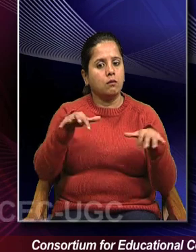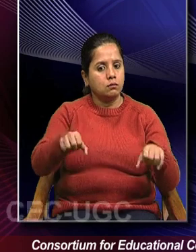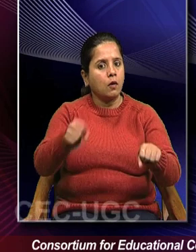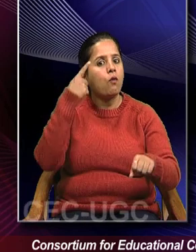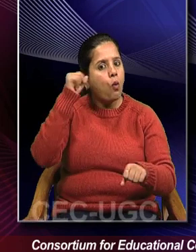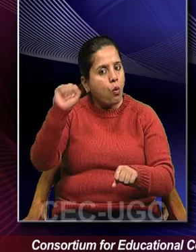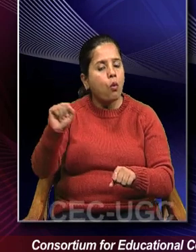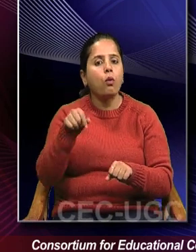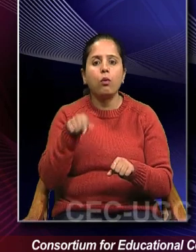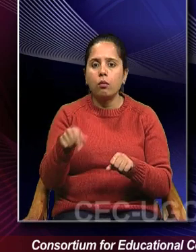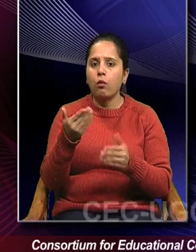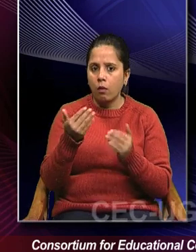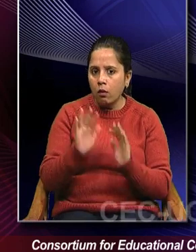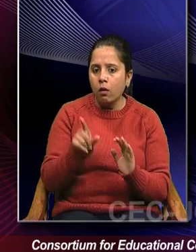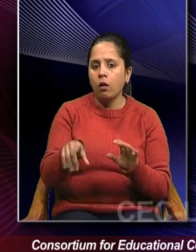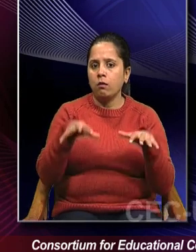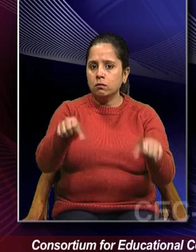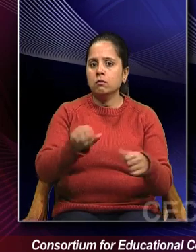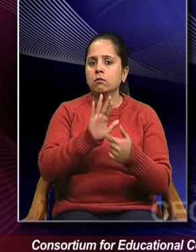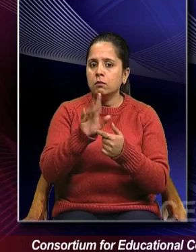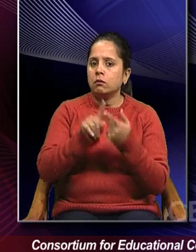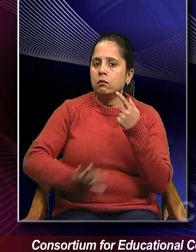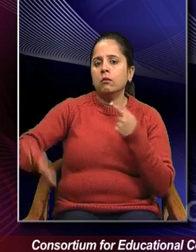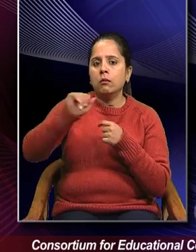themselves, and these empires represented the European ambition,